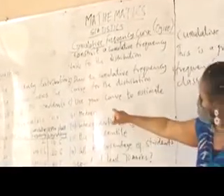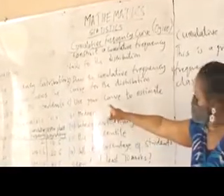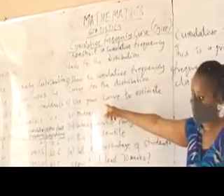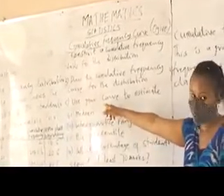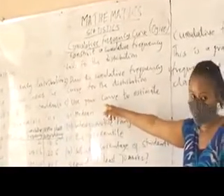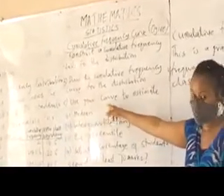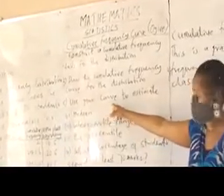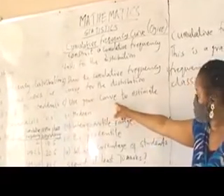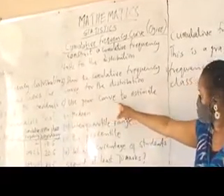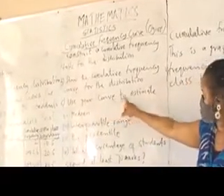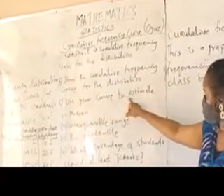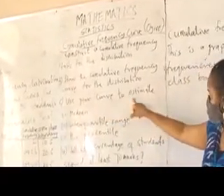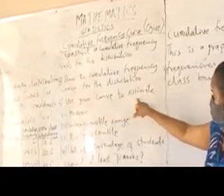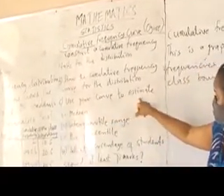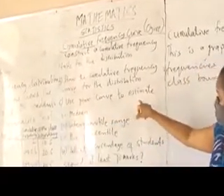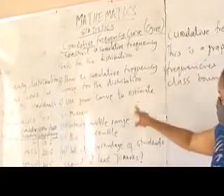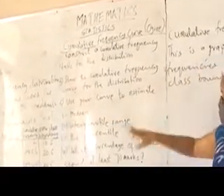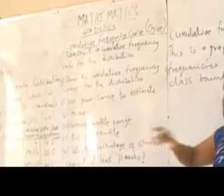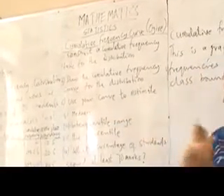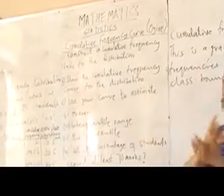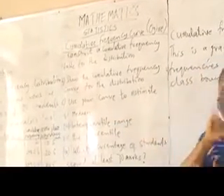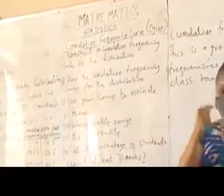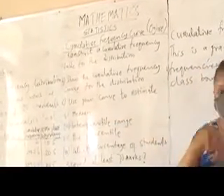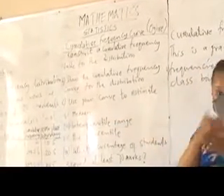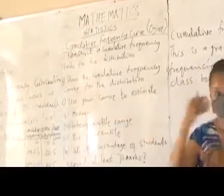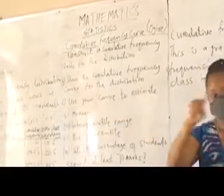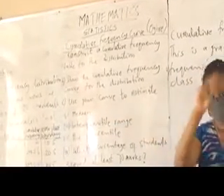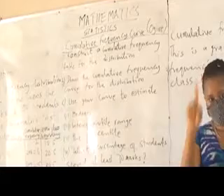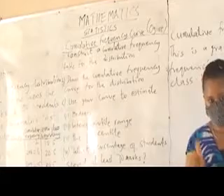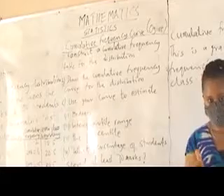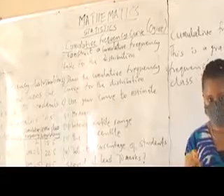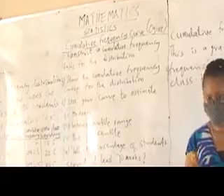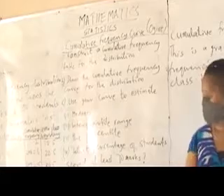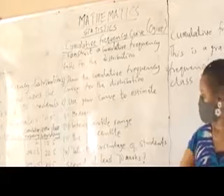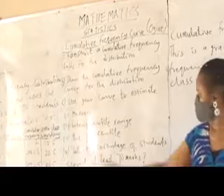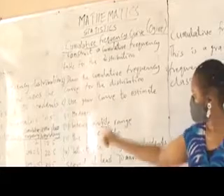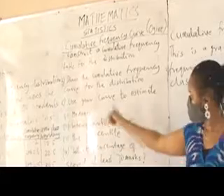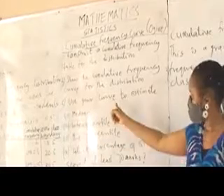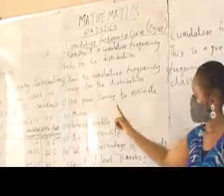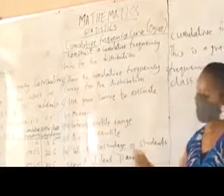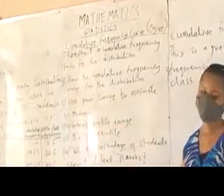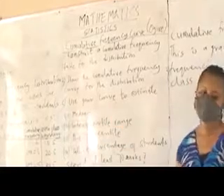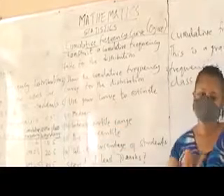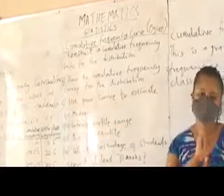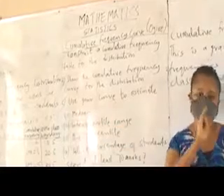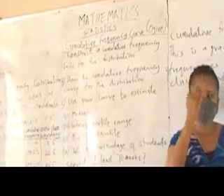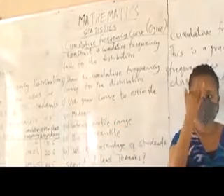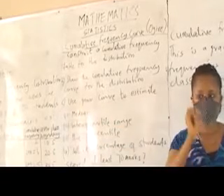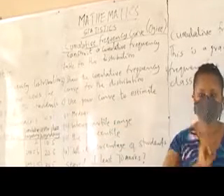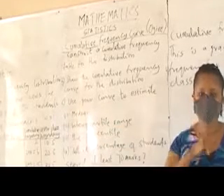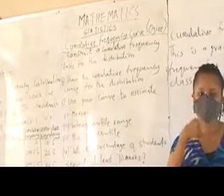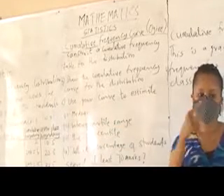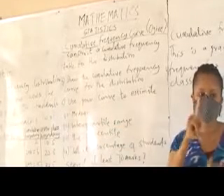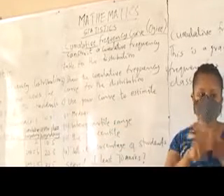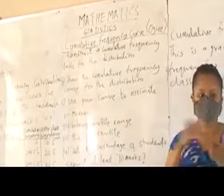frequency curve. That is the reason why I stressed earlier that you should draw your graph on your graph